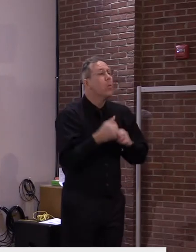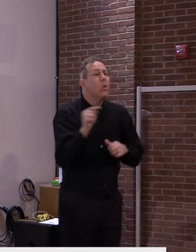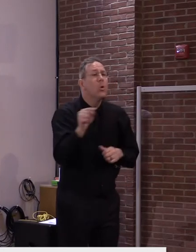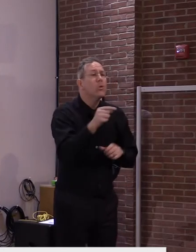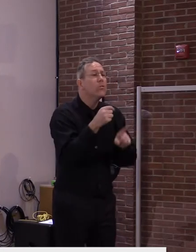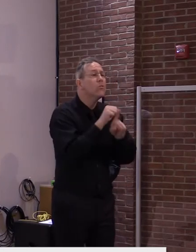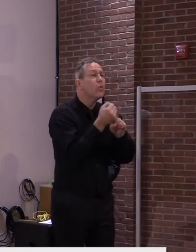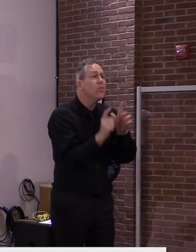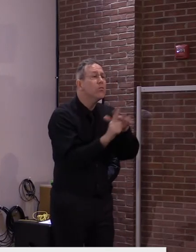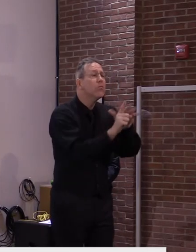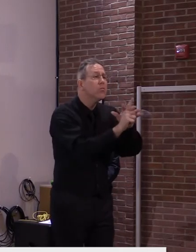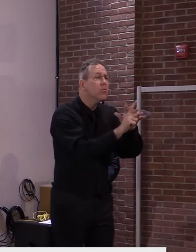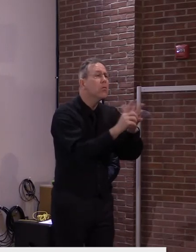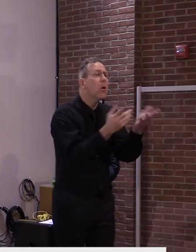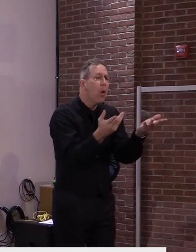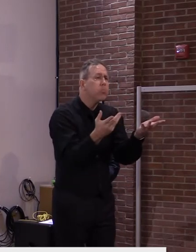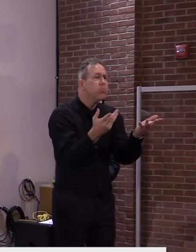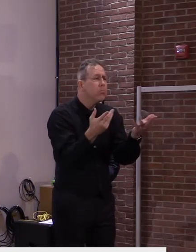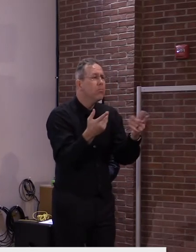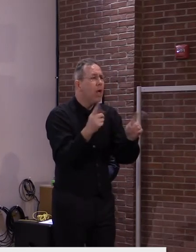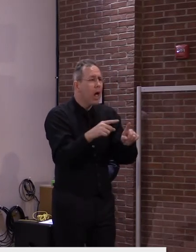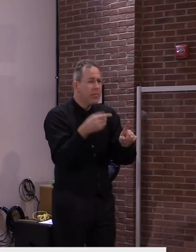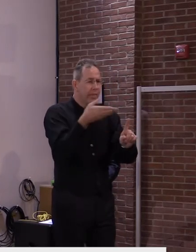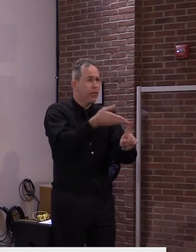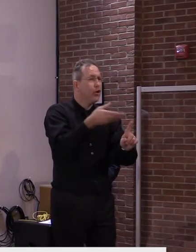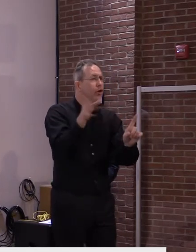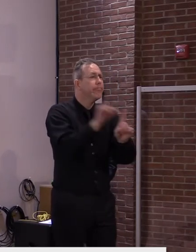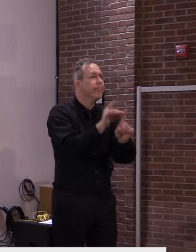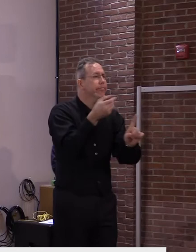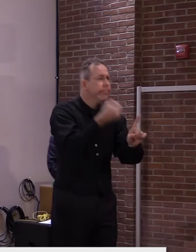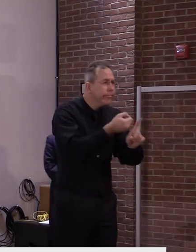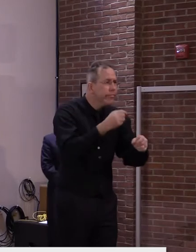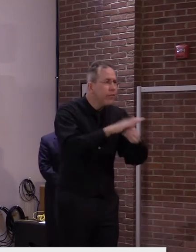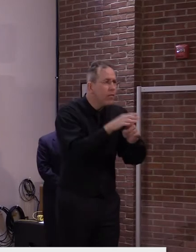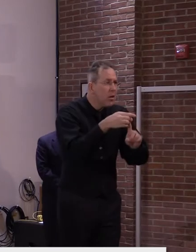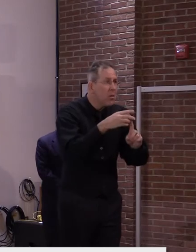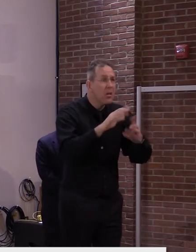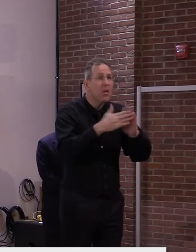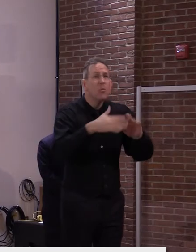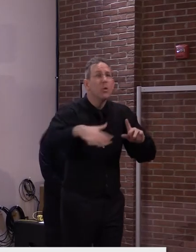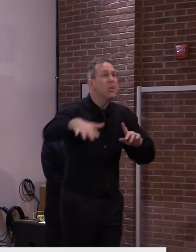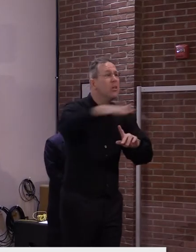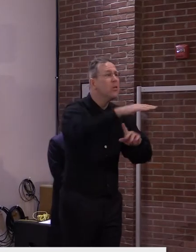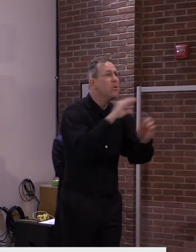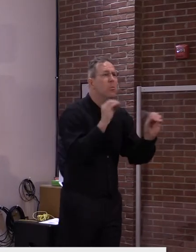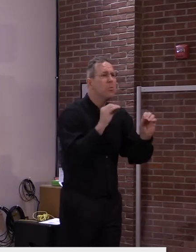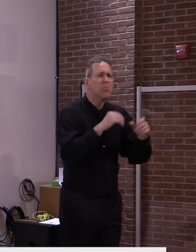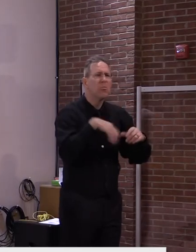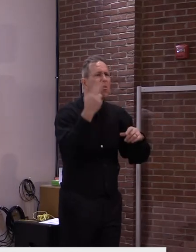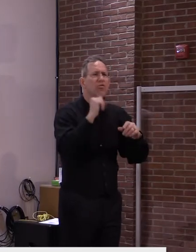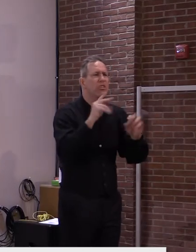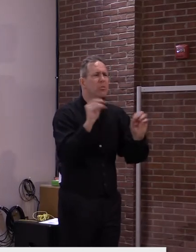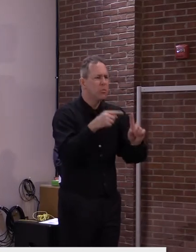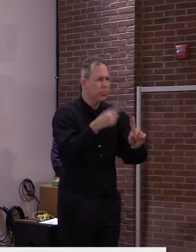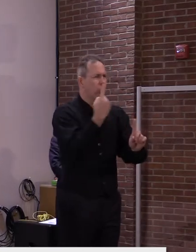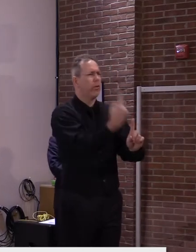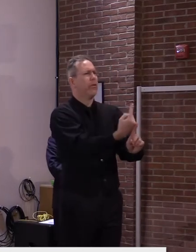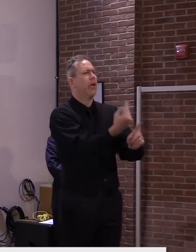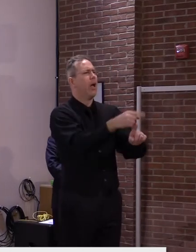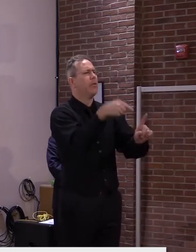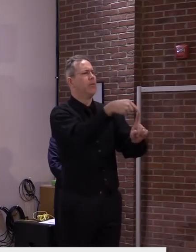health implications for anyone, and the contact tracing has been done. And it was one case at one